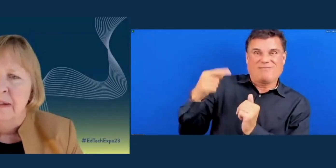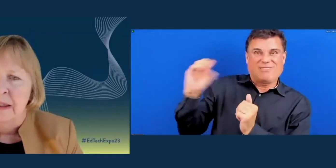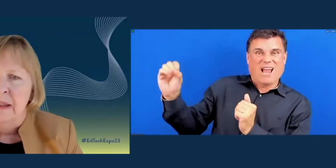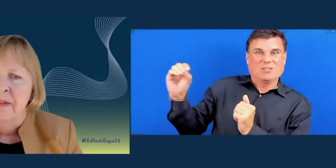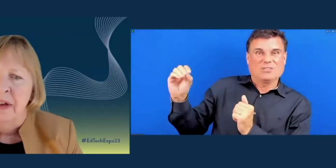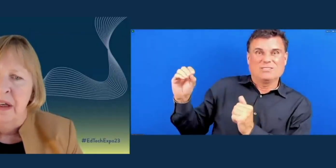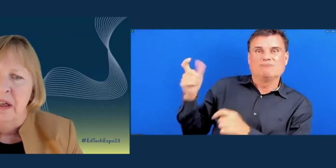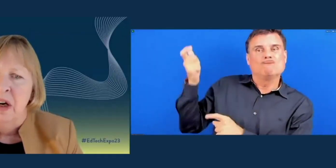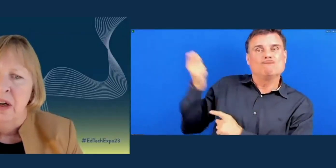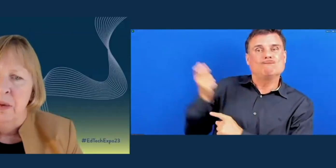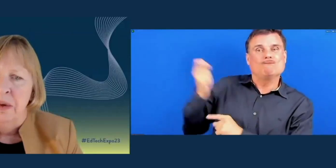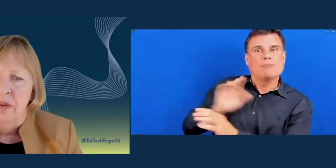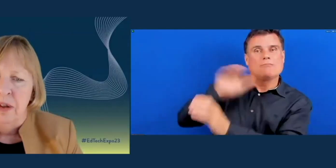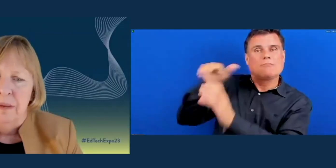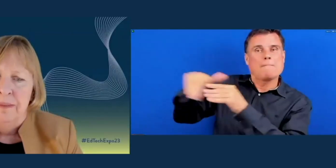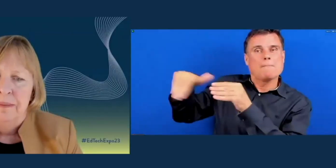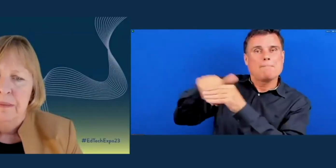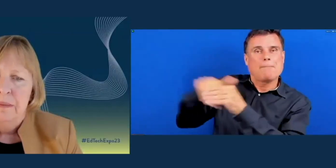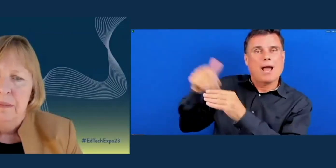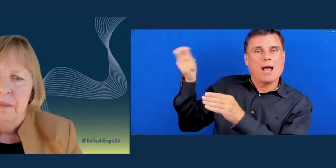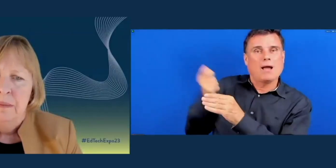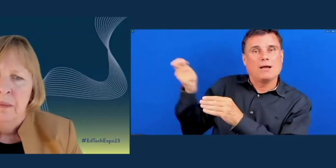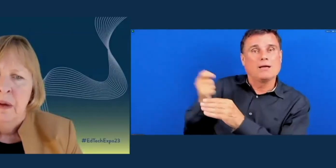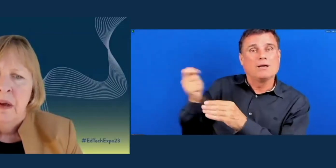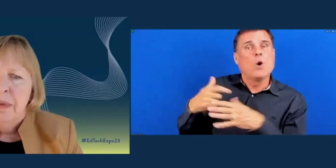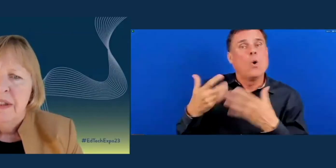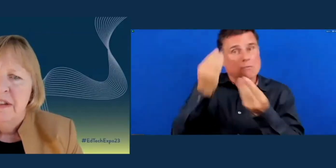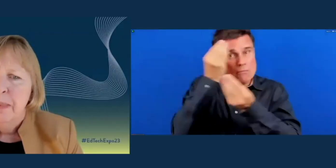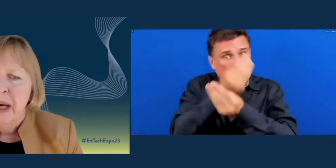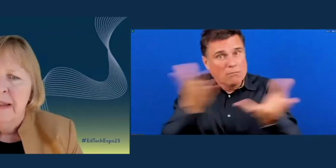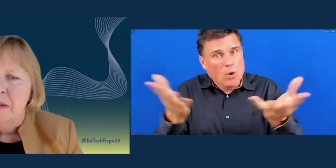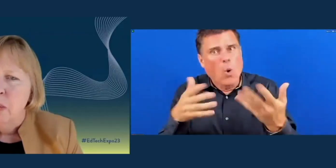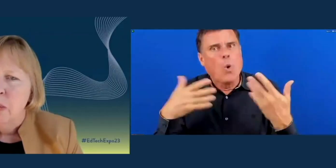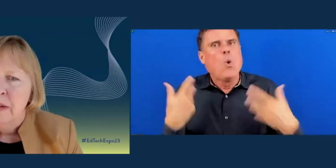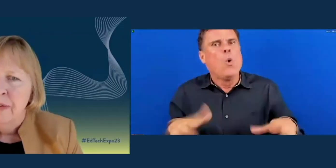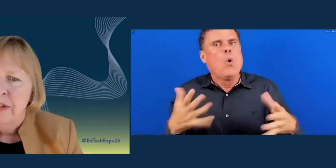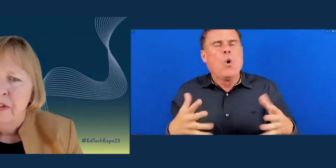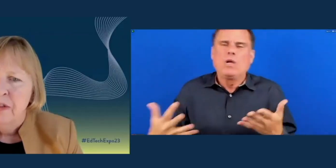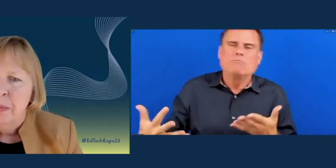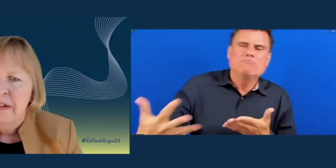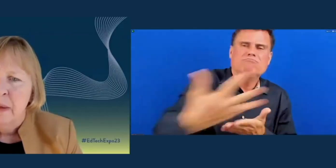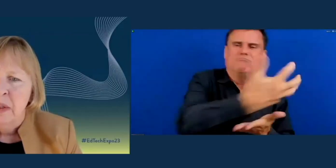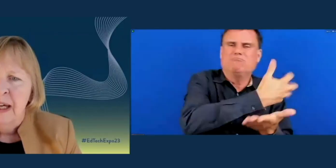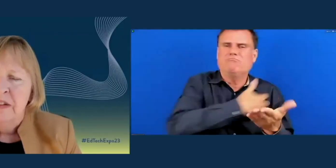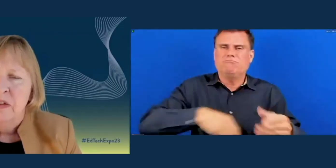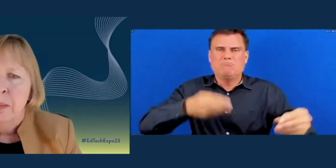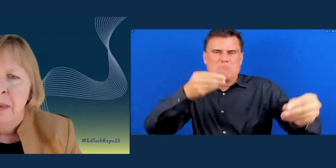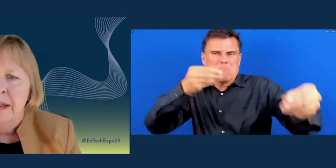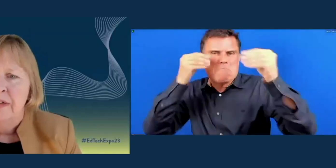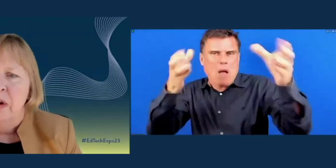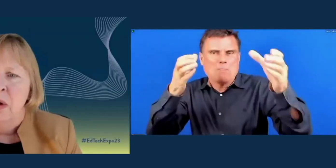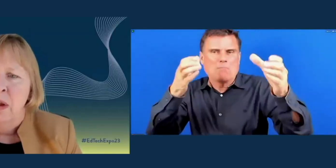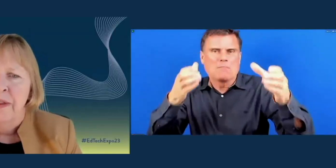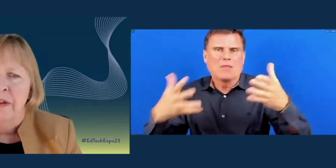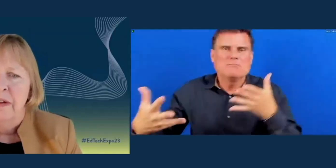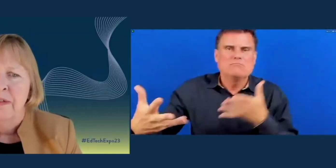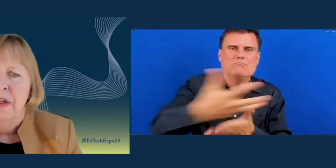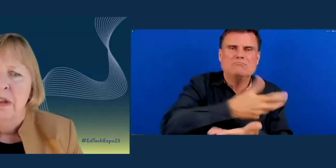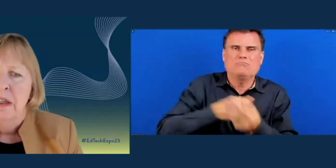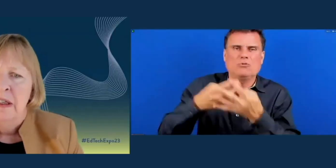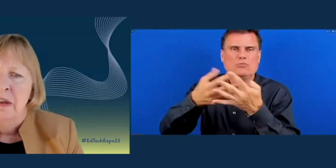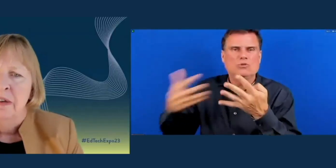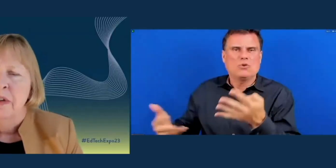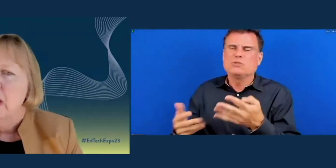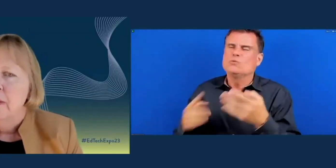a significant contribution. But despite these wonderful achievements, I would like to remind us all that the